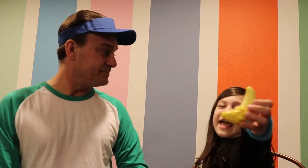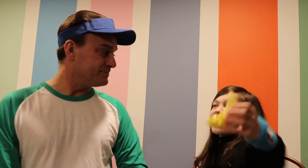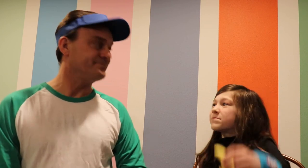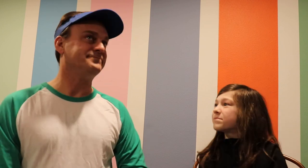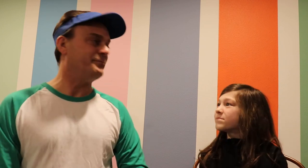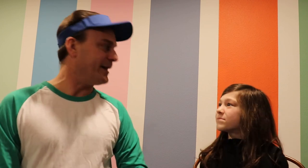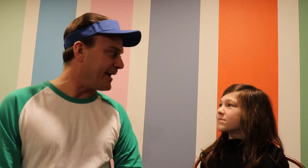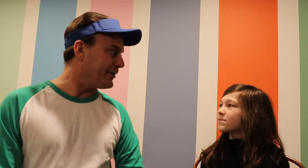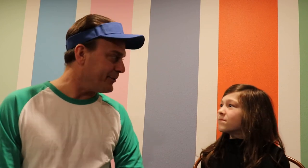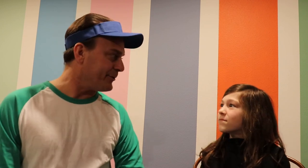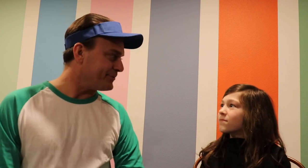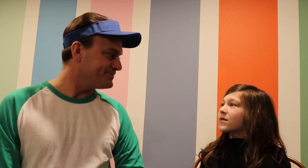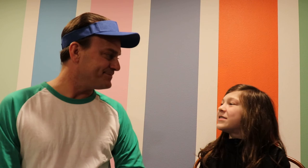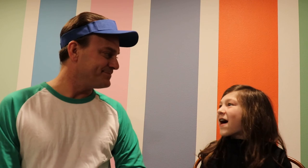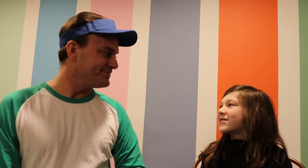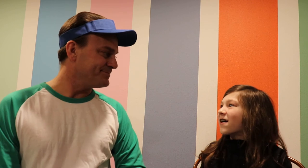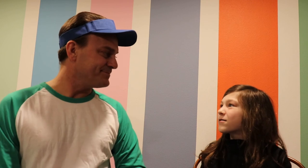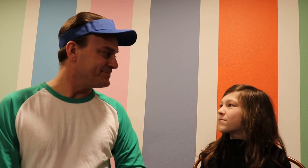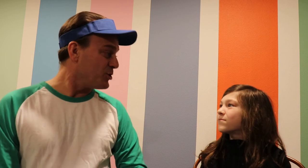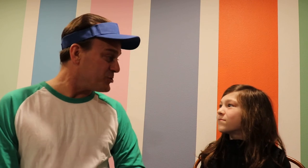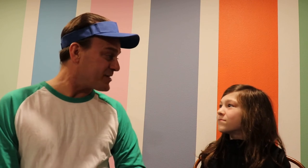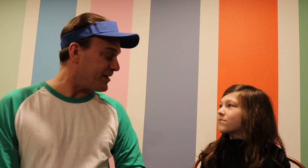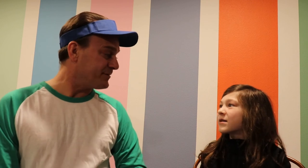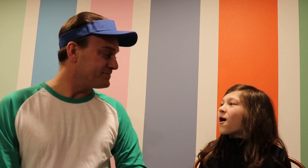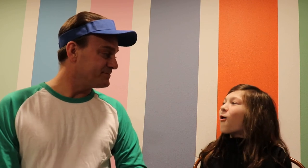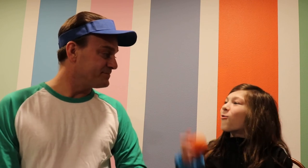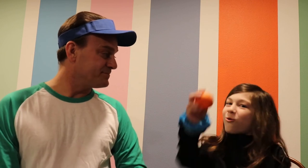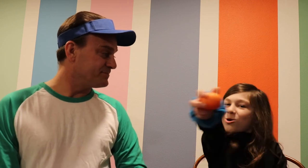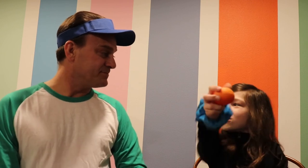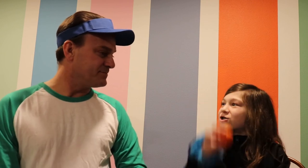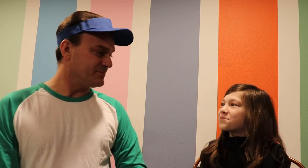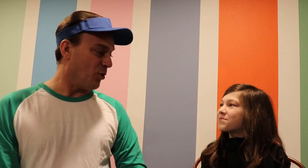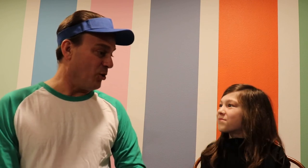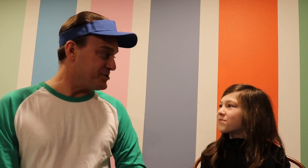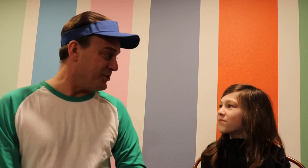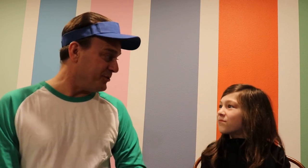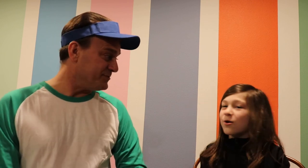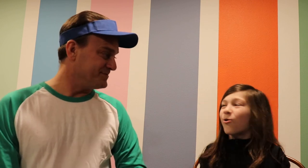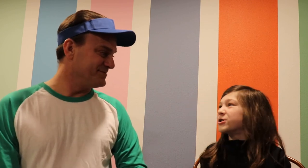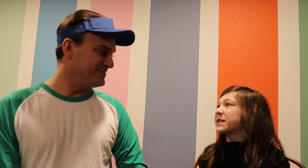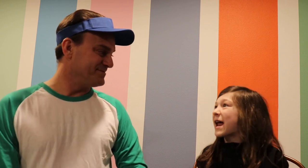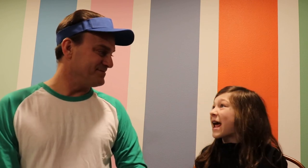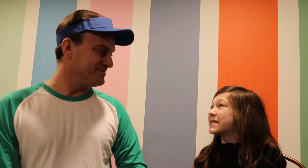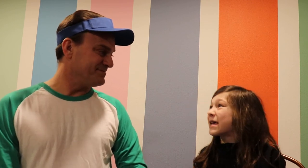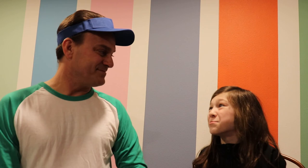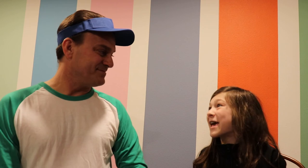Banana. Banana who? Knock, knock. Who's there? Orange. Orange who? Orange, you glad I didn't say banana